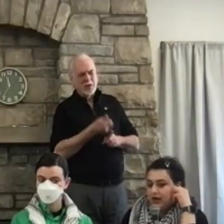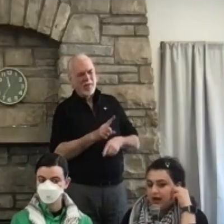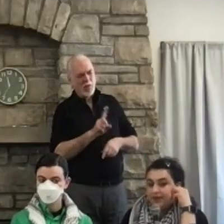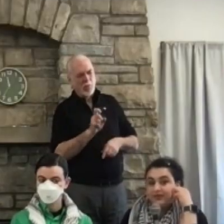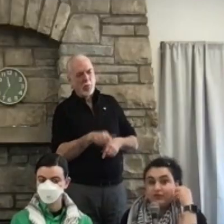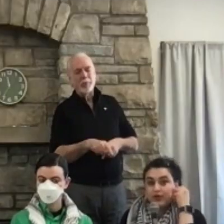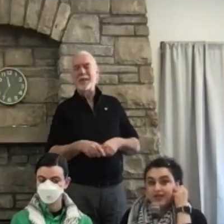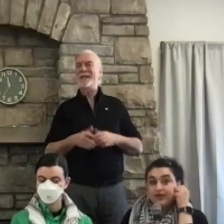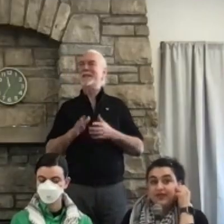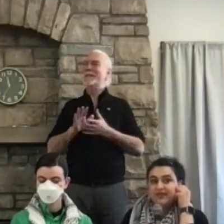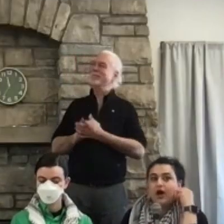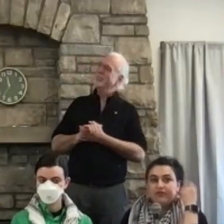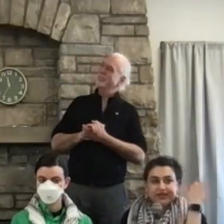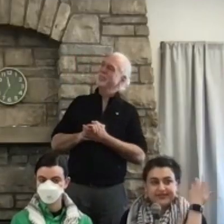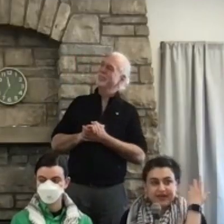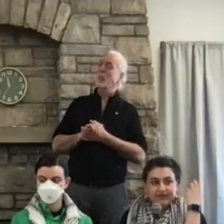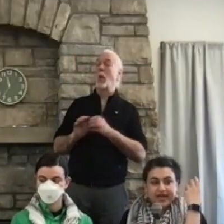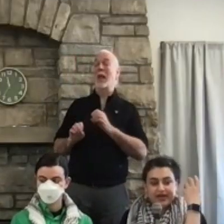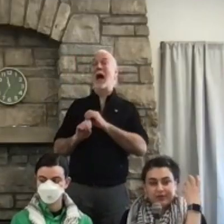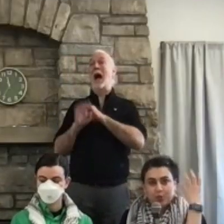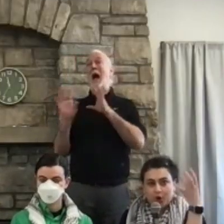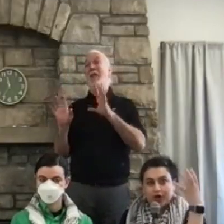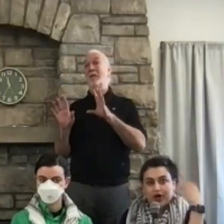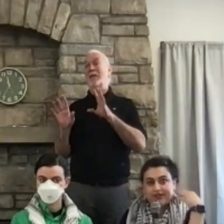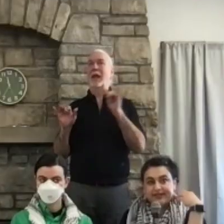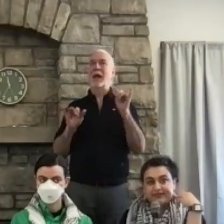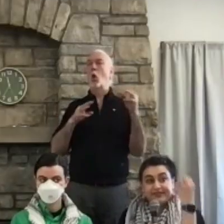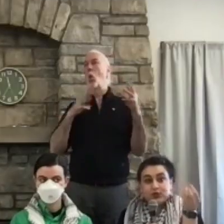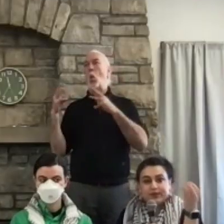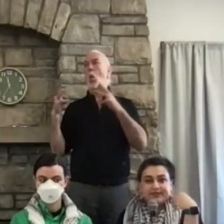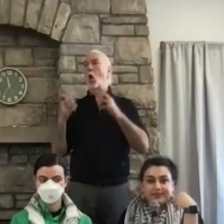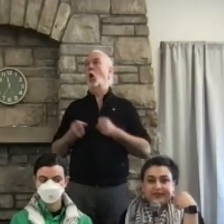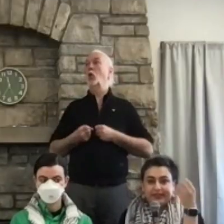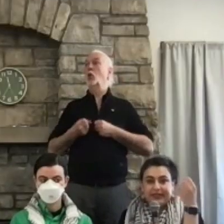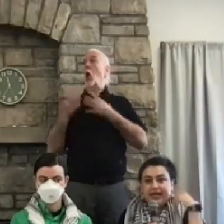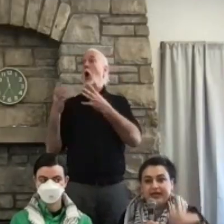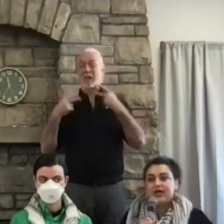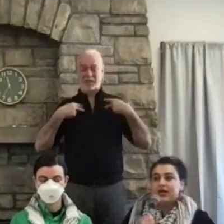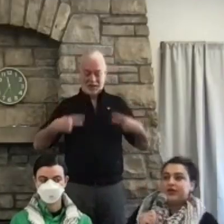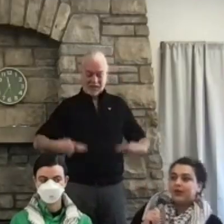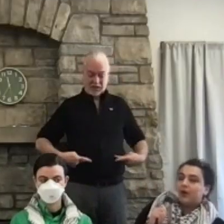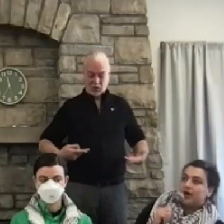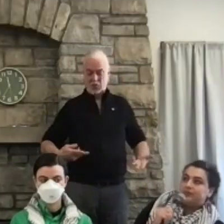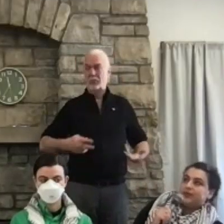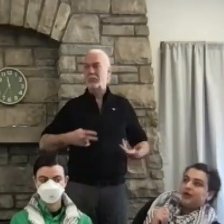Yeah, I mean, of course, other than the obvious of like war causing physical disability and,